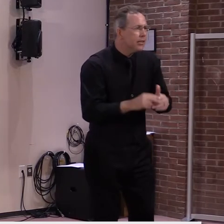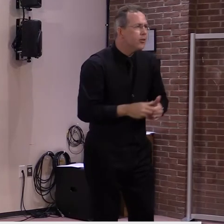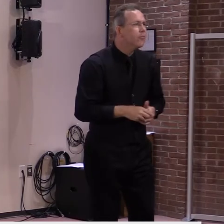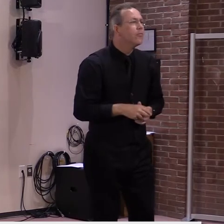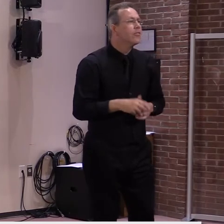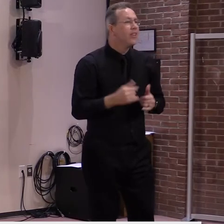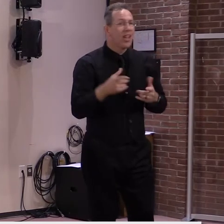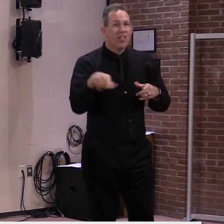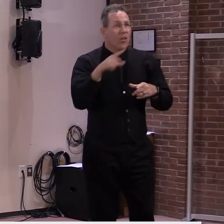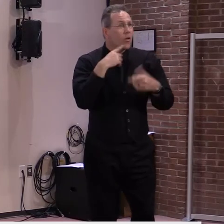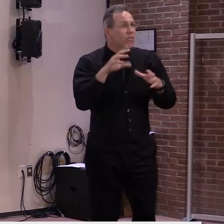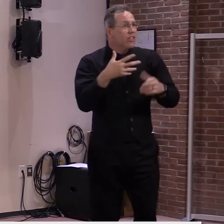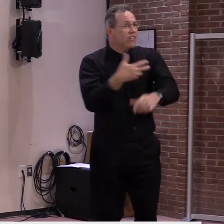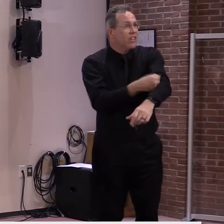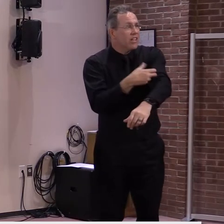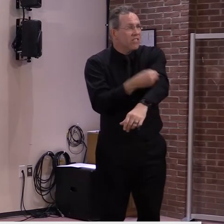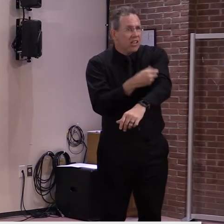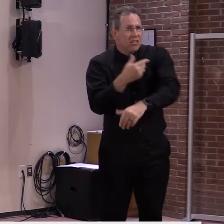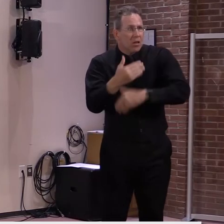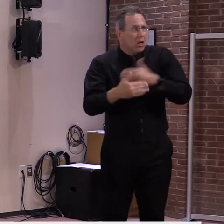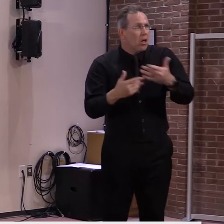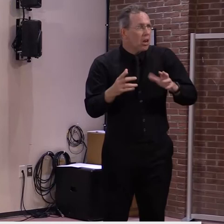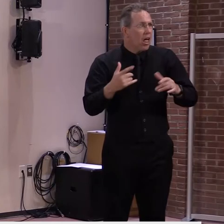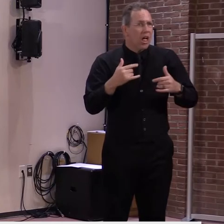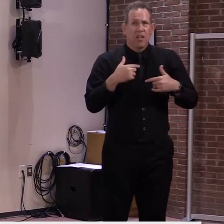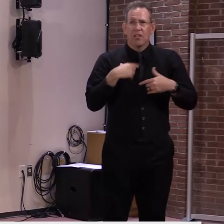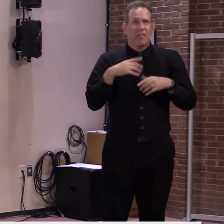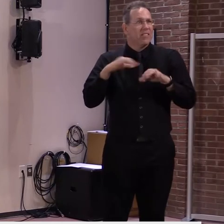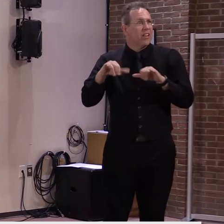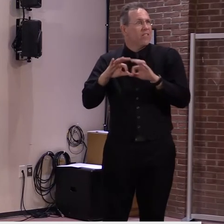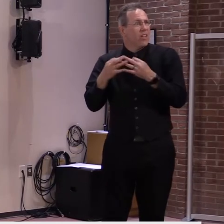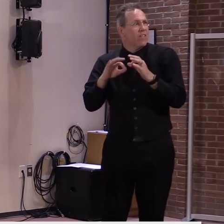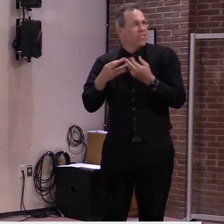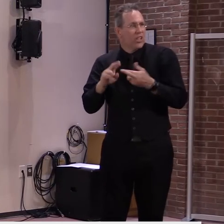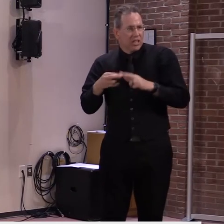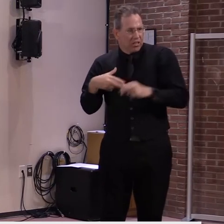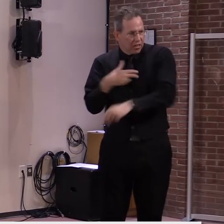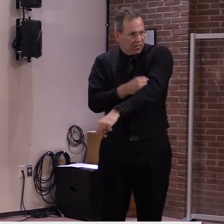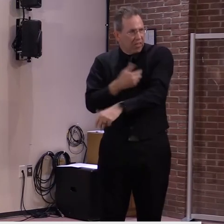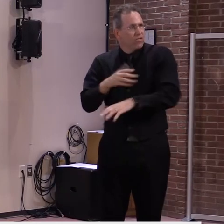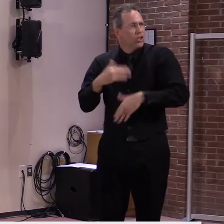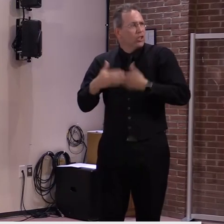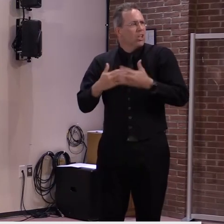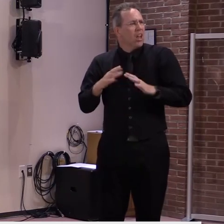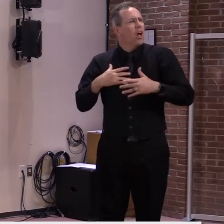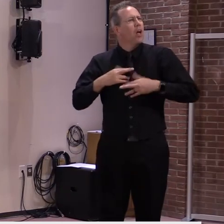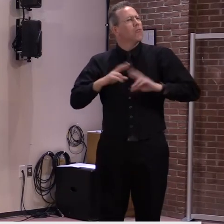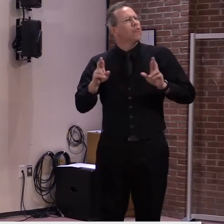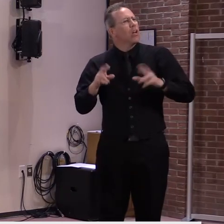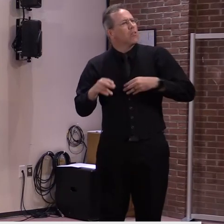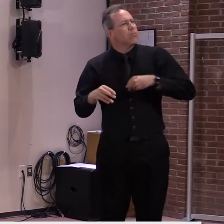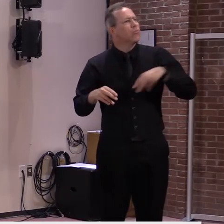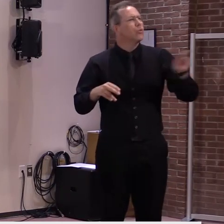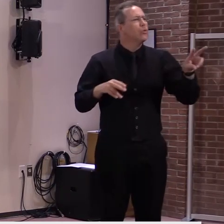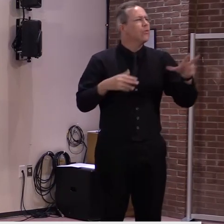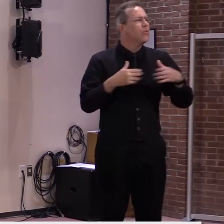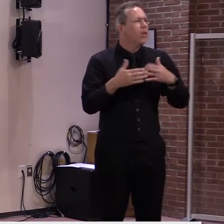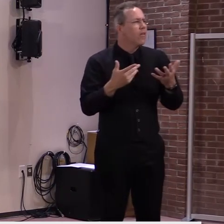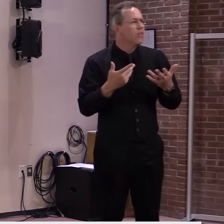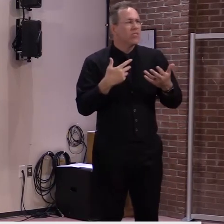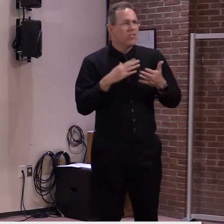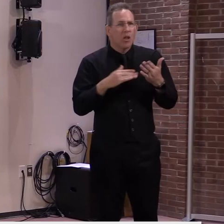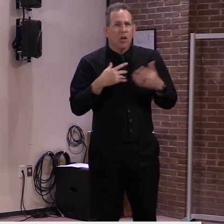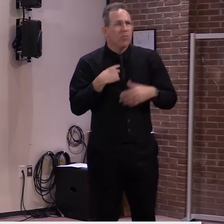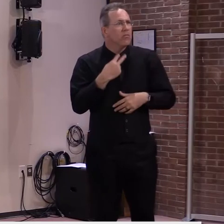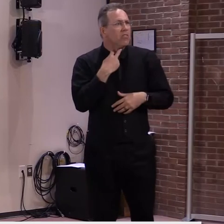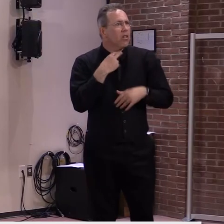vaccinated, they may have opportunities to be housed with relatives or friends. We're helping them actually obtain